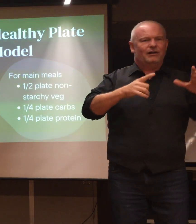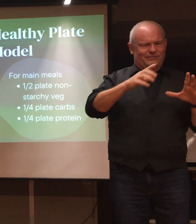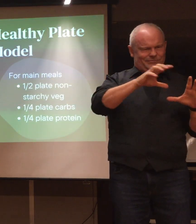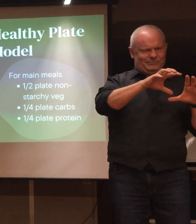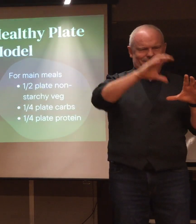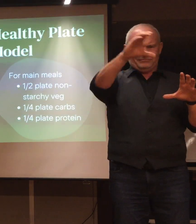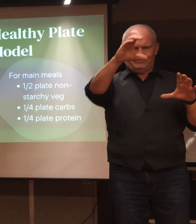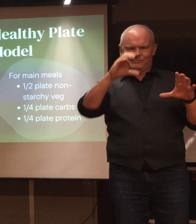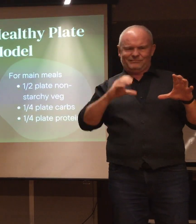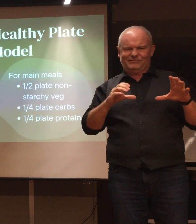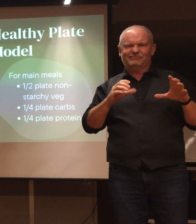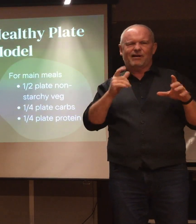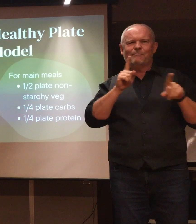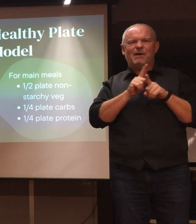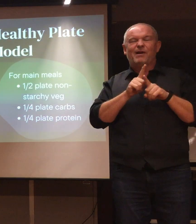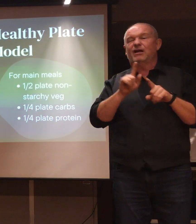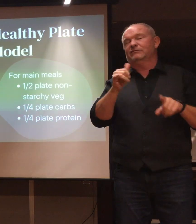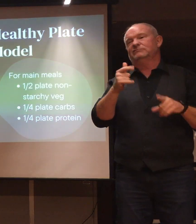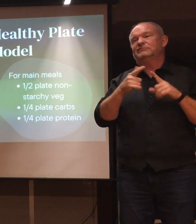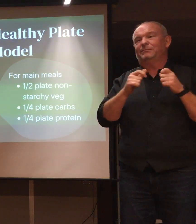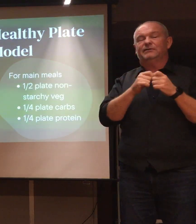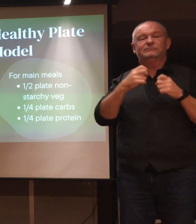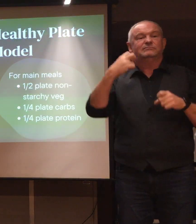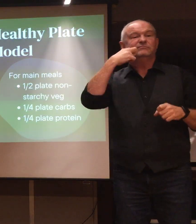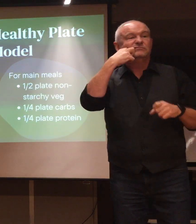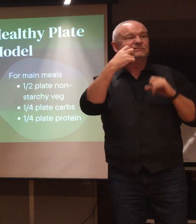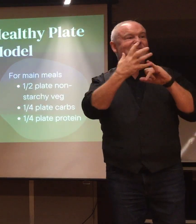So this could look like having a steak,